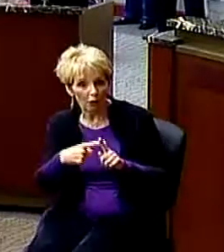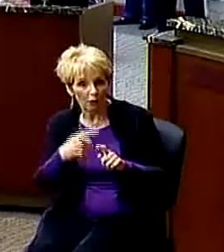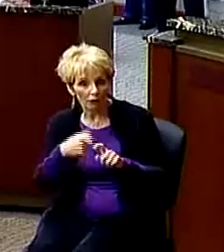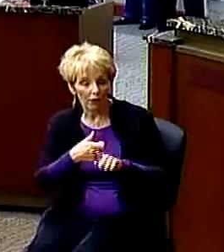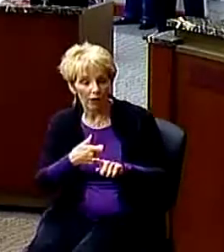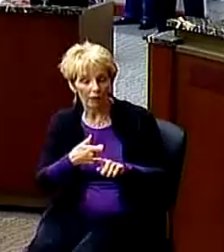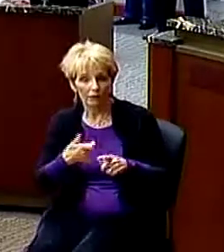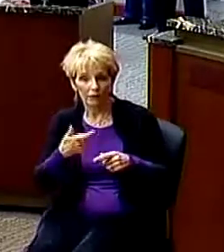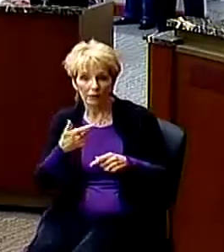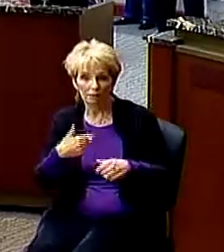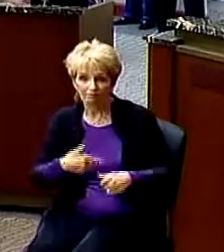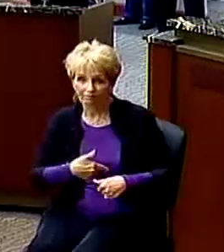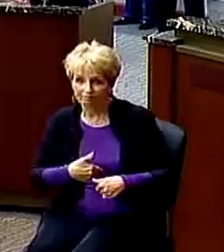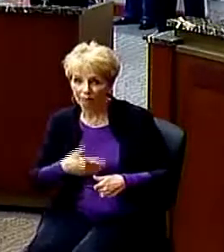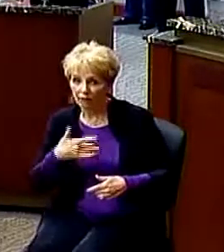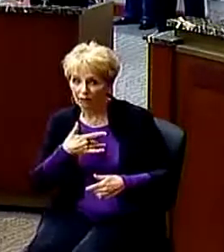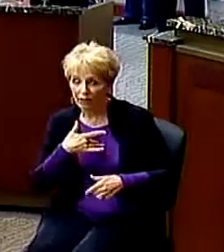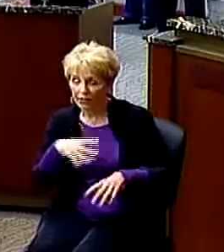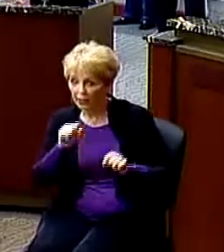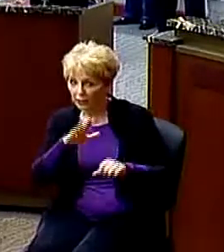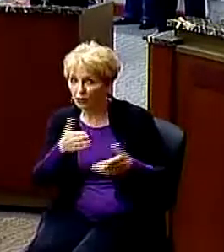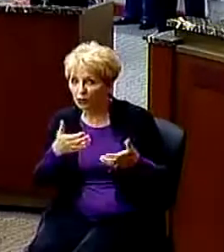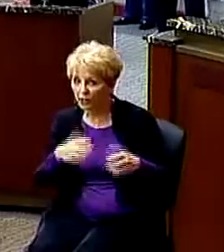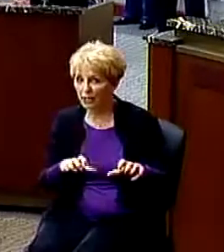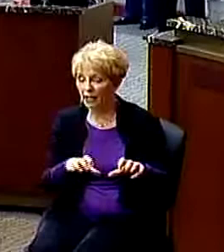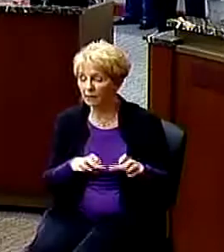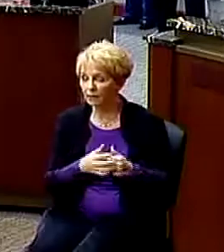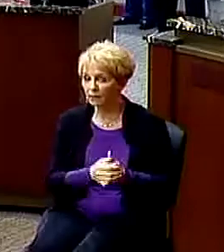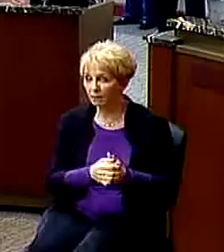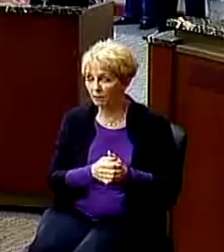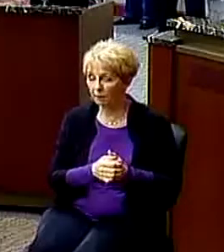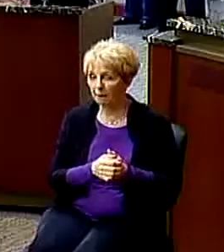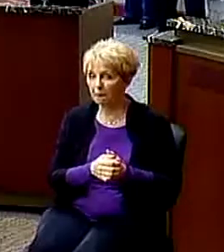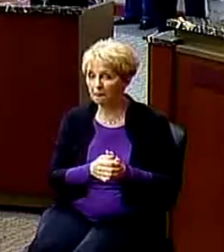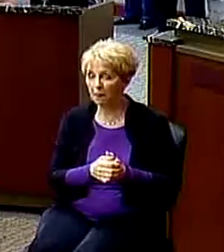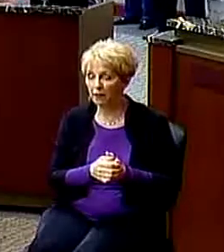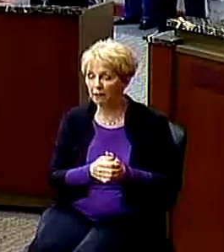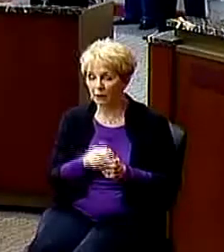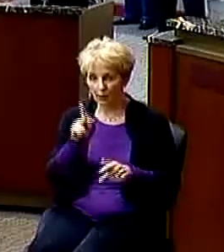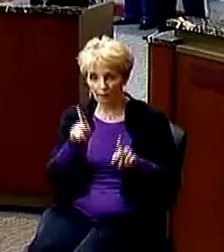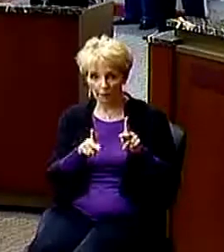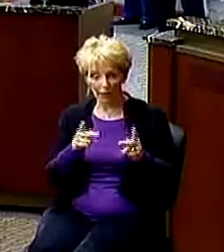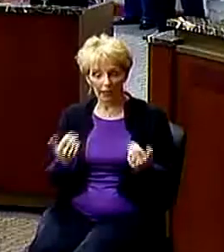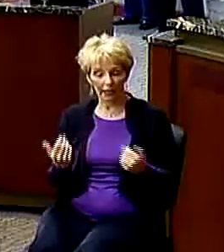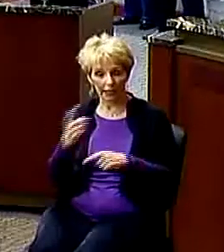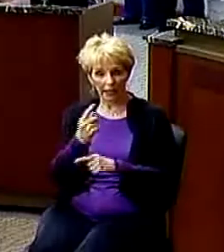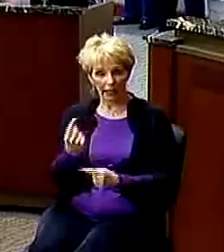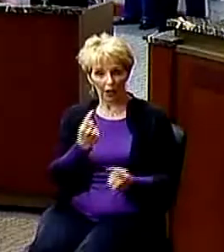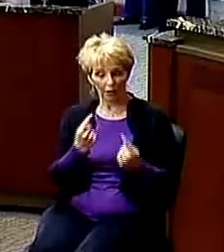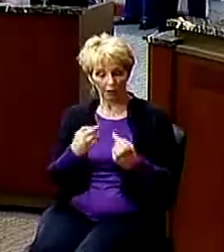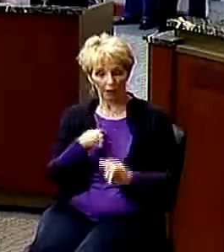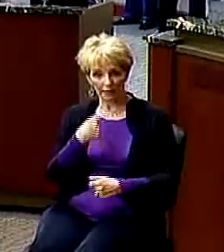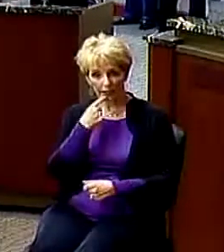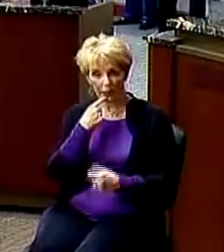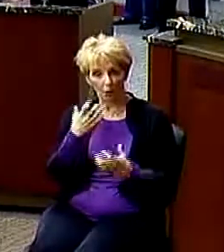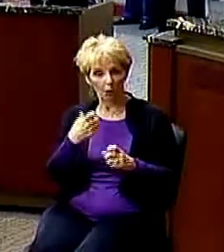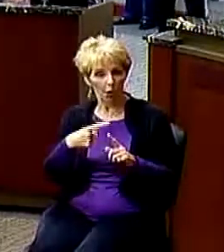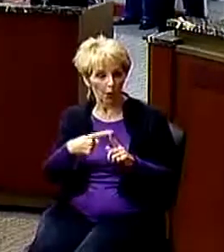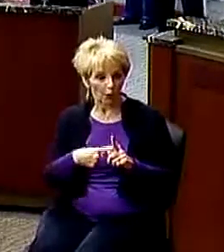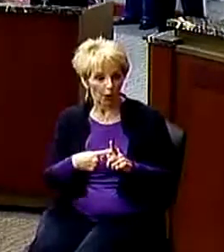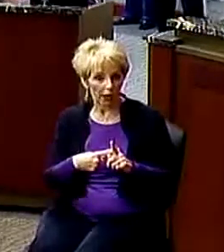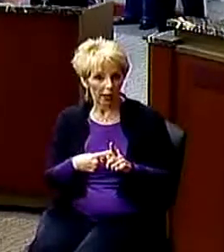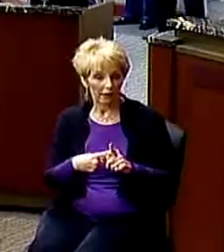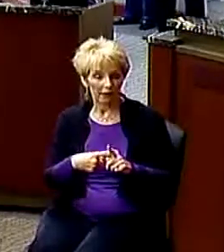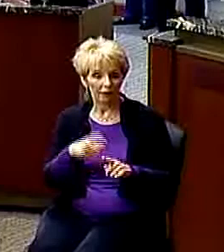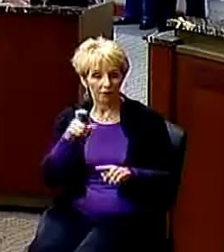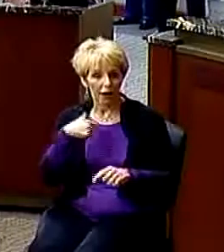gut sometimes. You take your chances. And people today come to me and they say they want to rent.